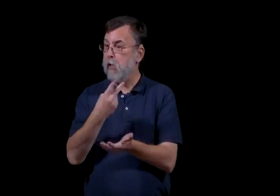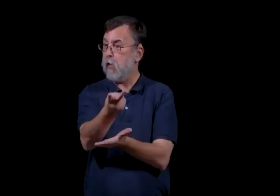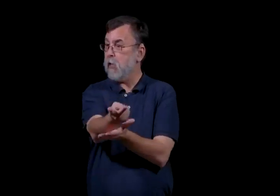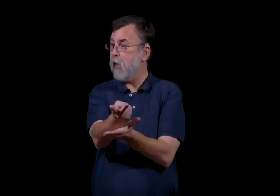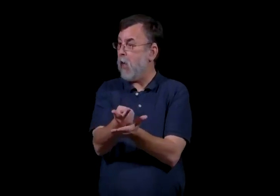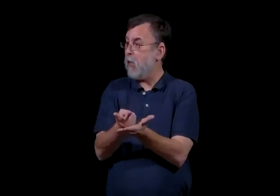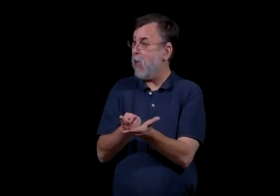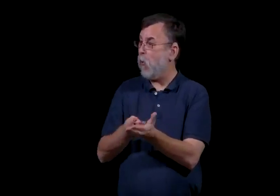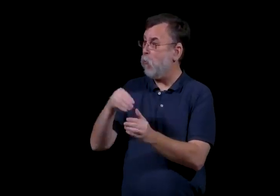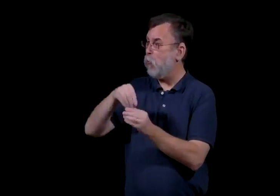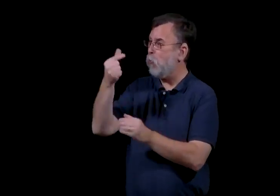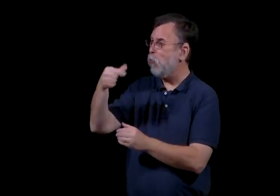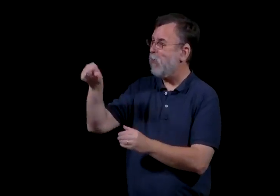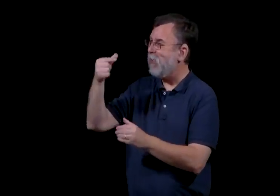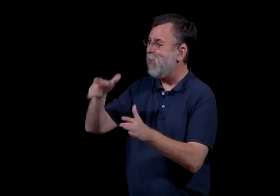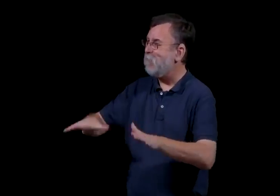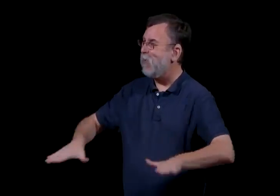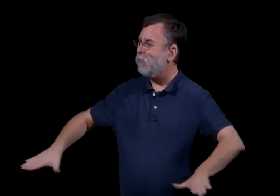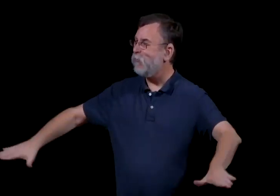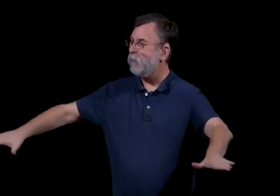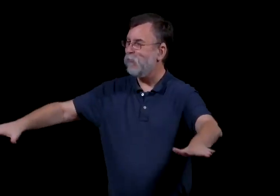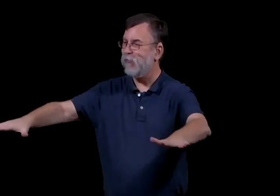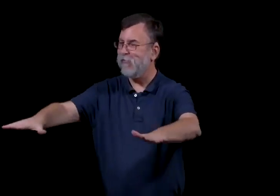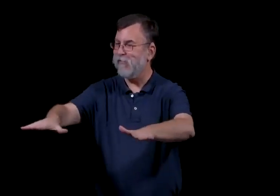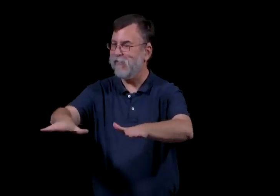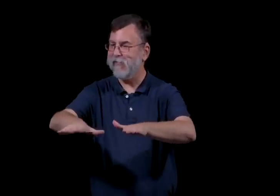He makes me to lie down in green pastures